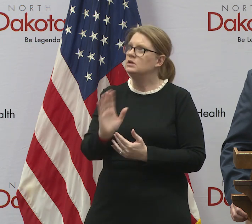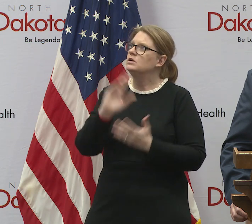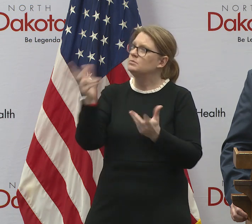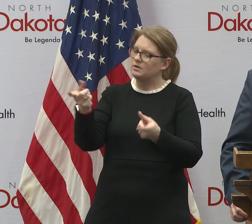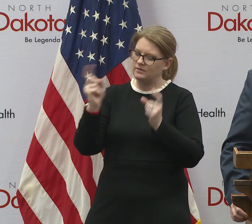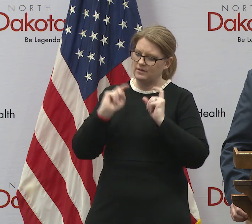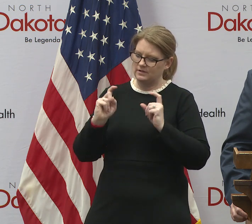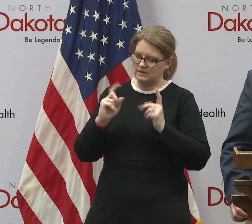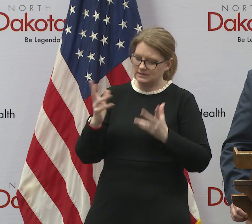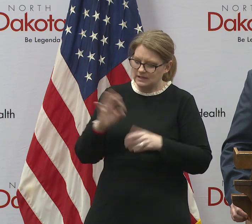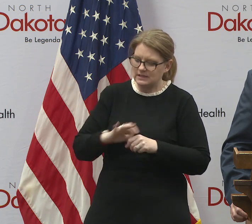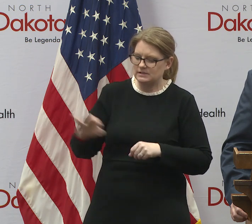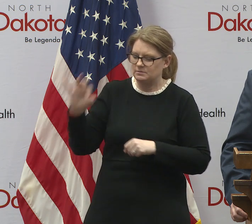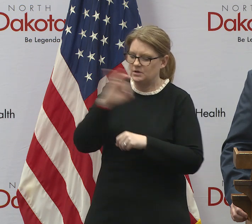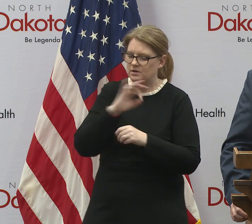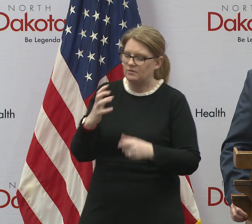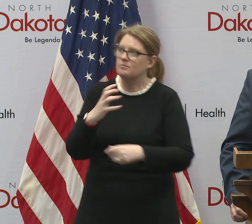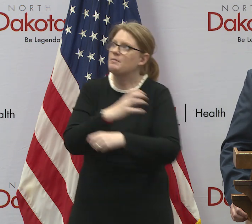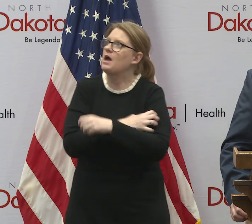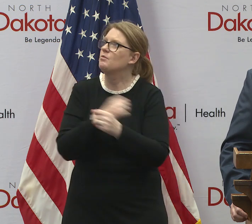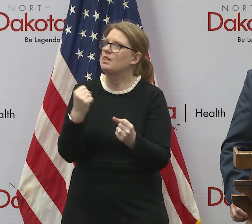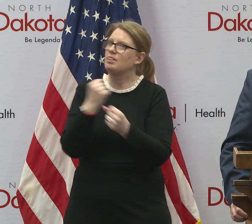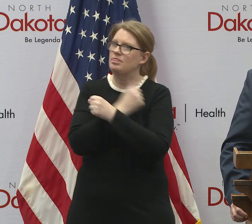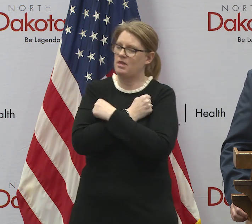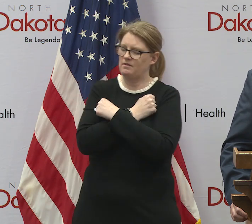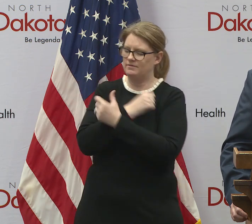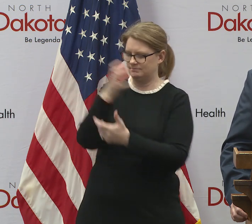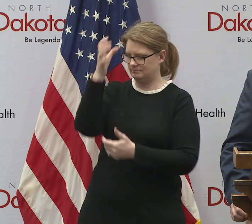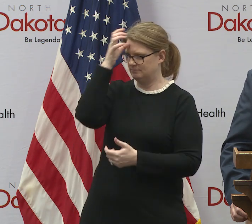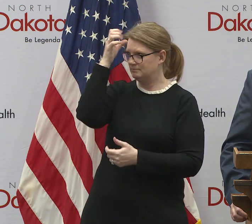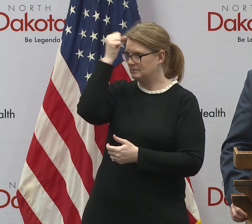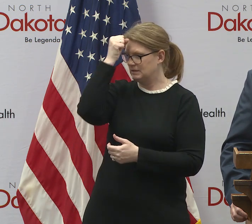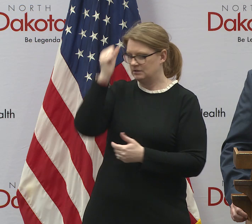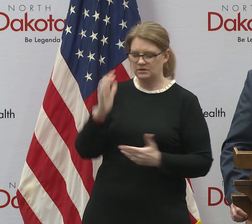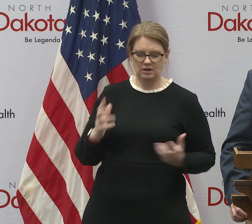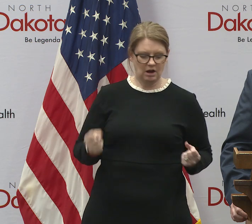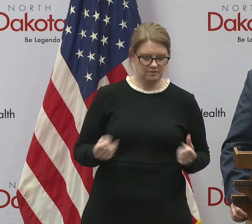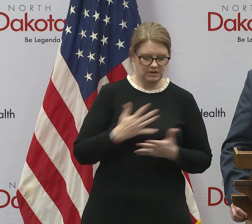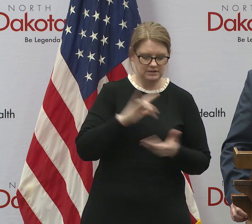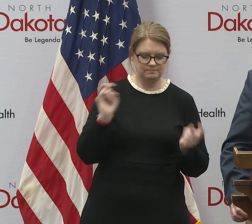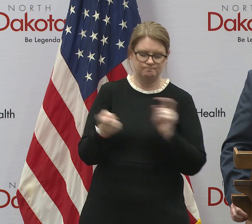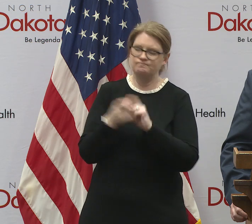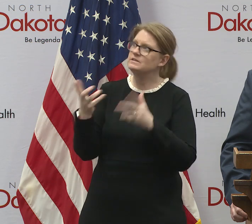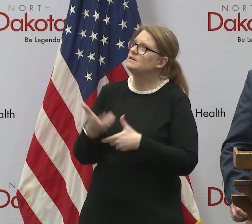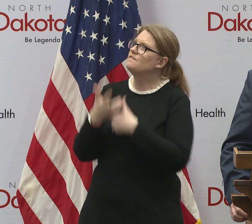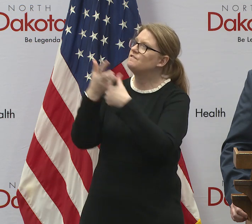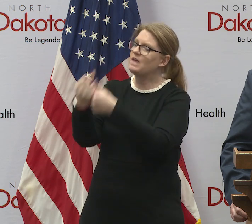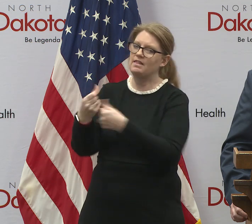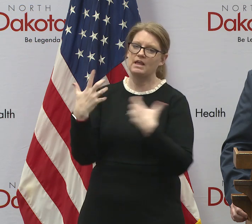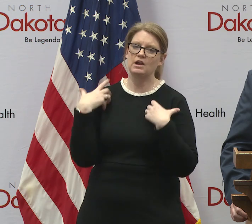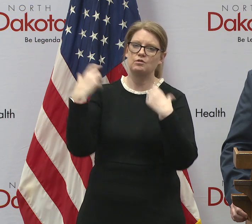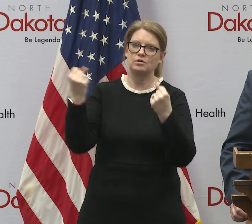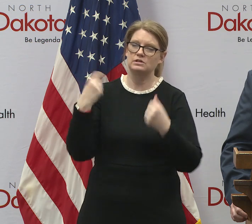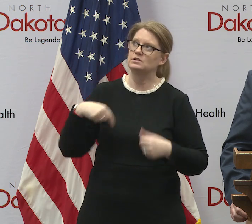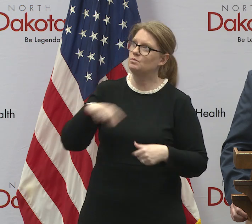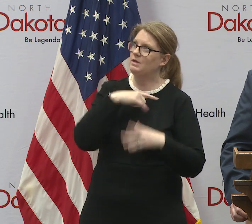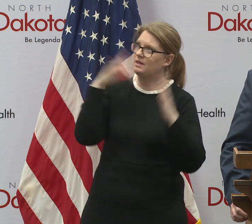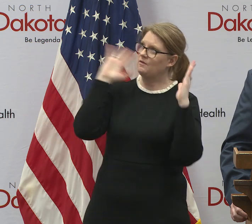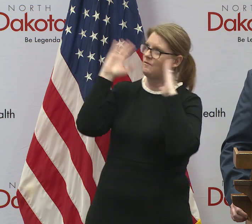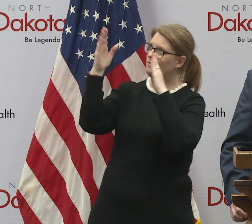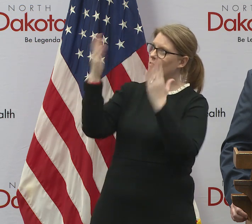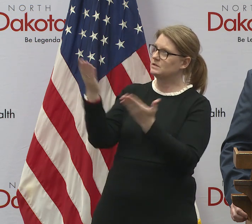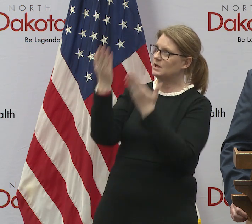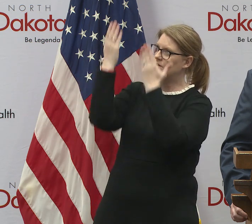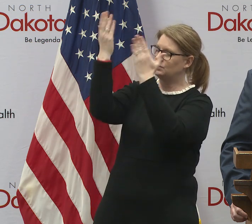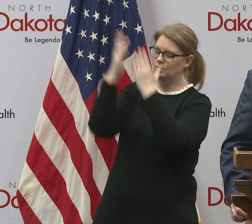power and love and of a sound mind. May our fears turn to faith and turn to courage as we focus on you.